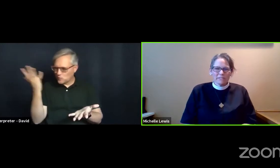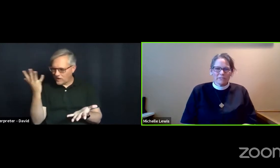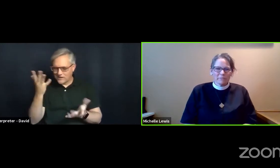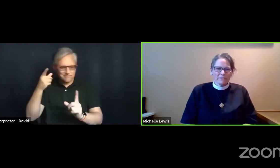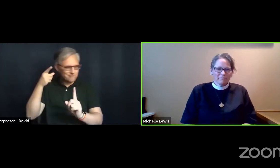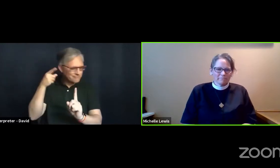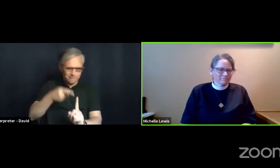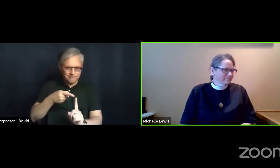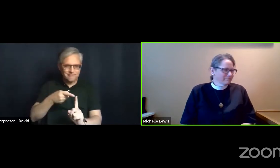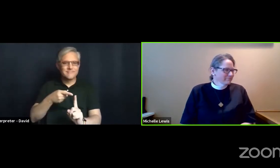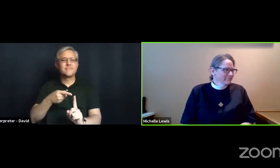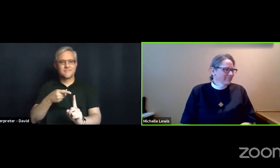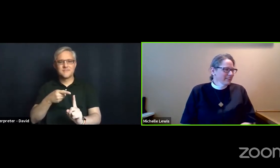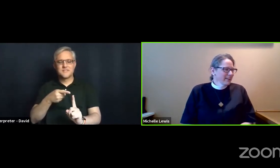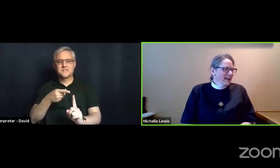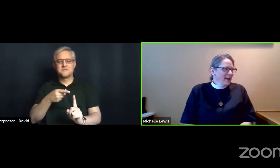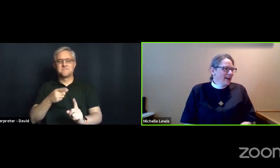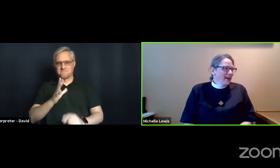direction of my sermon.